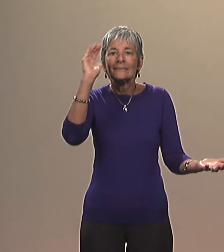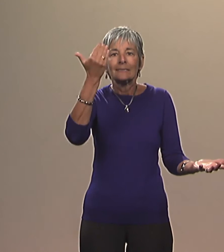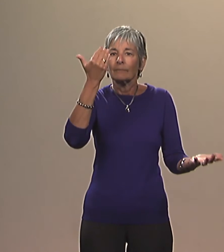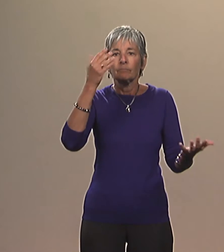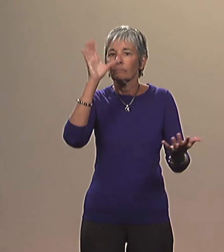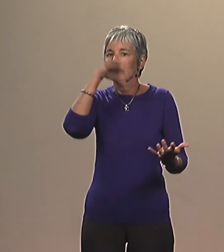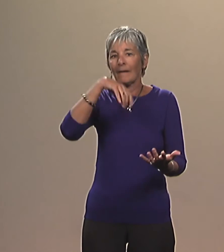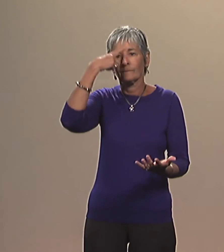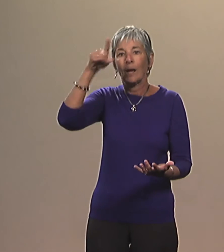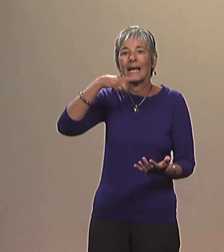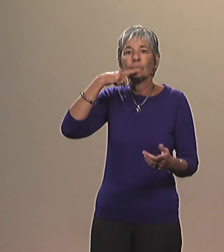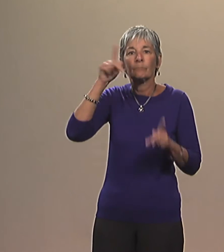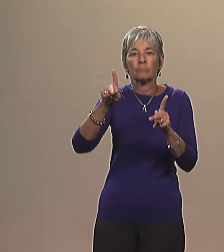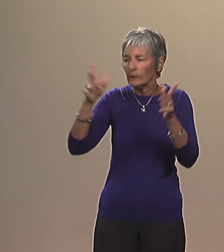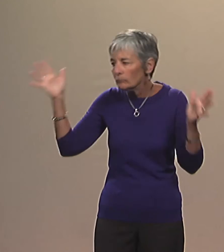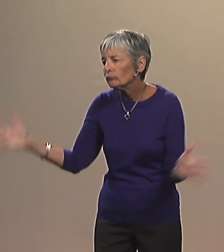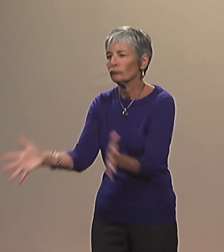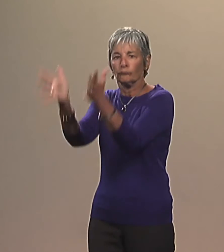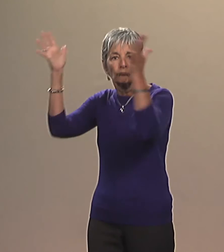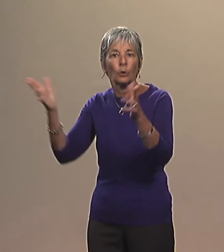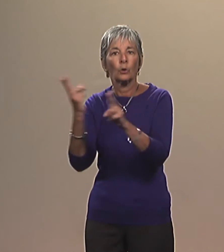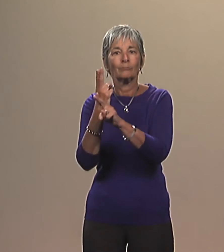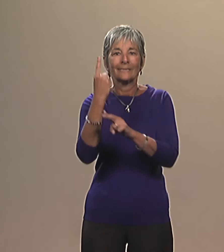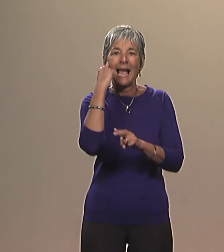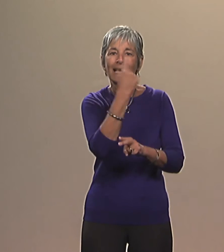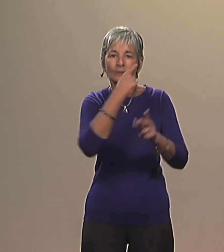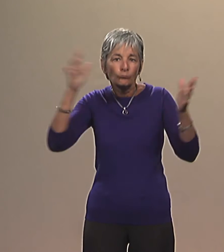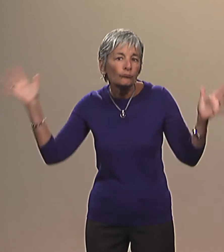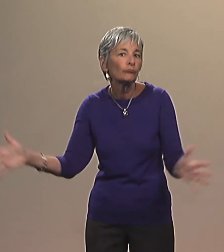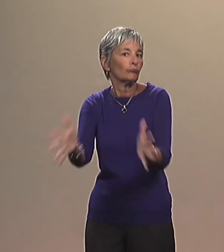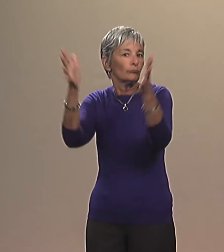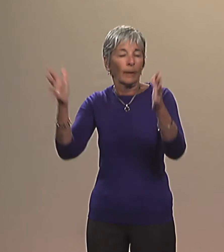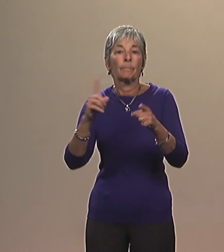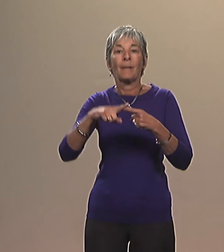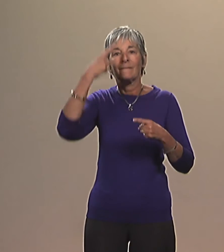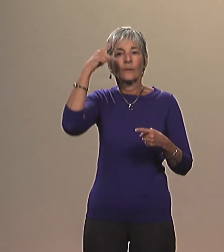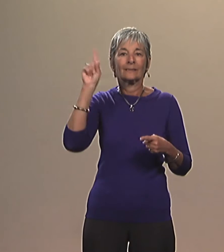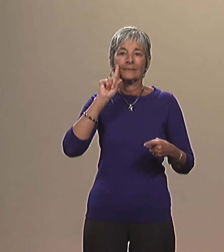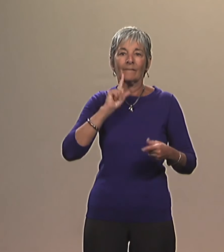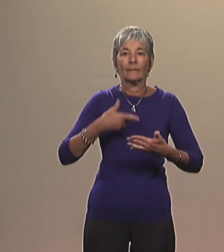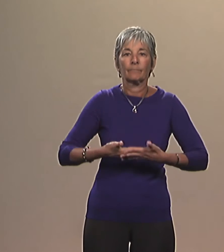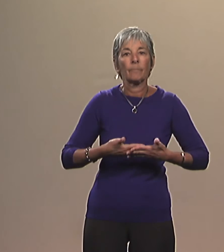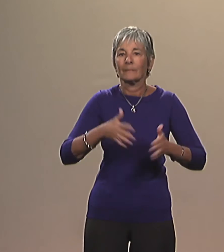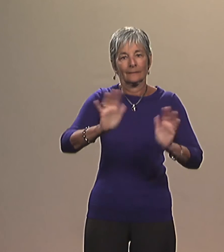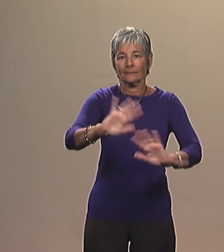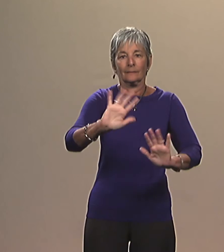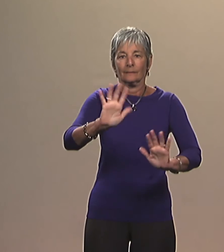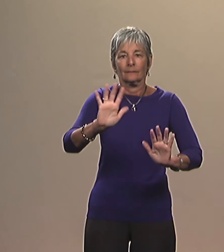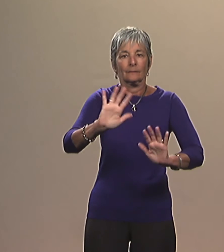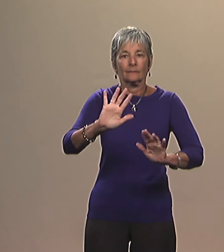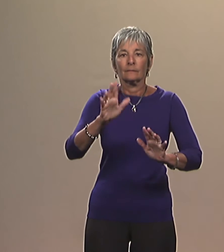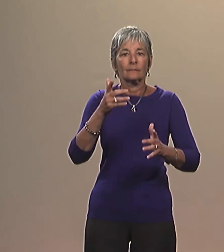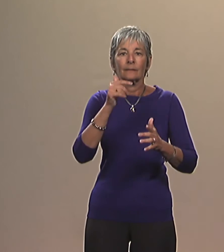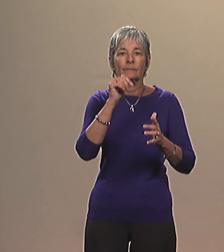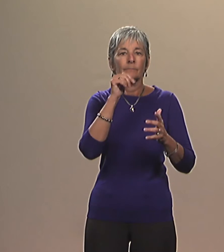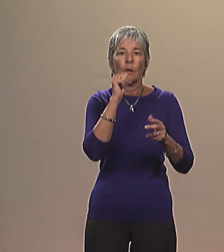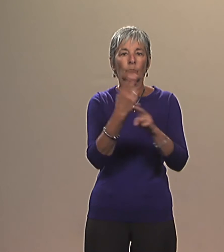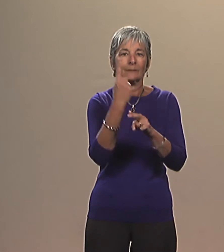It seems odd that visual information is so encouraged for hearing people, but not for deaf babies. For deaf babies, we are told that the eyes are